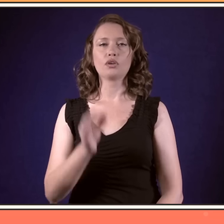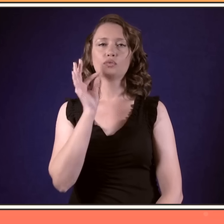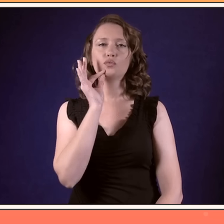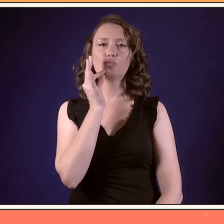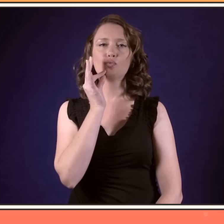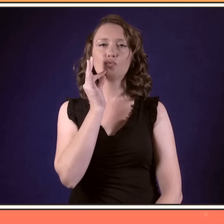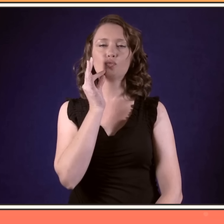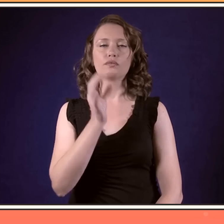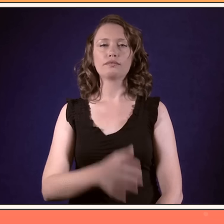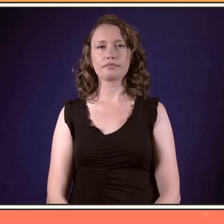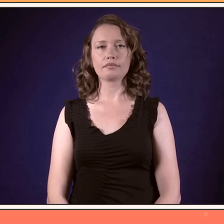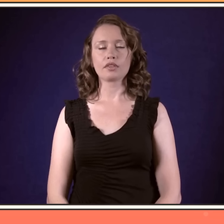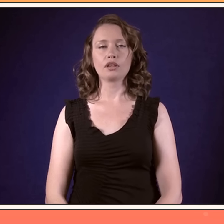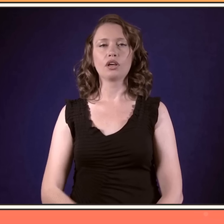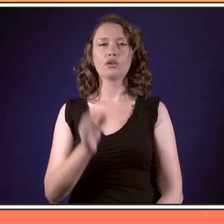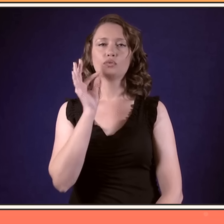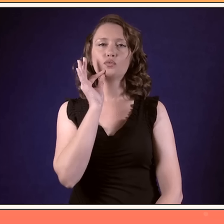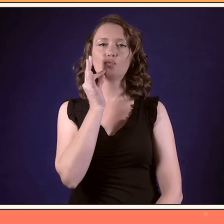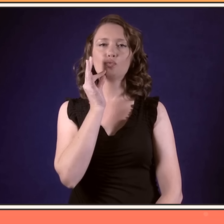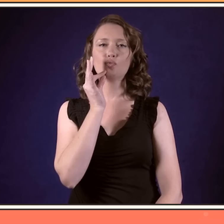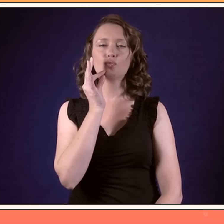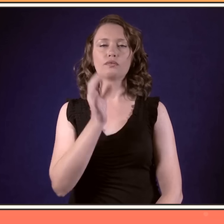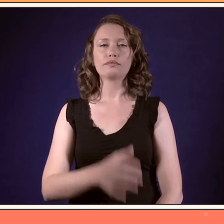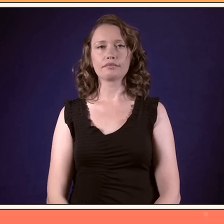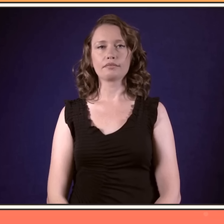The healthy rainbow on the picnic table.